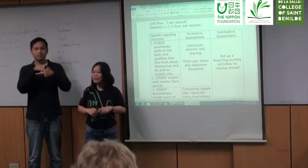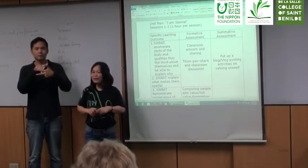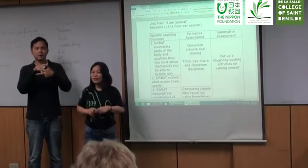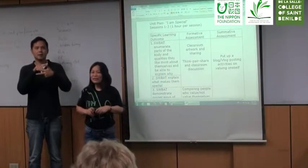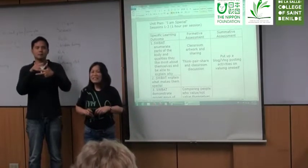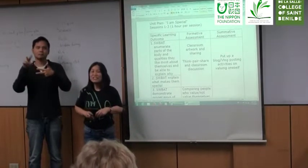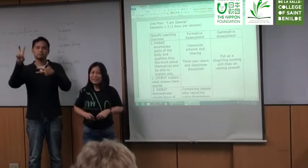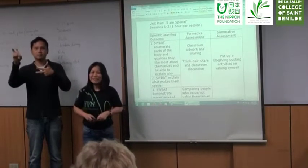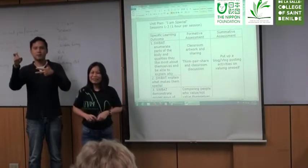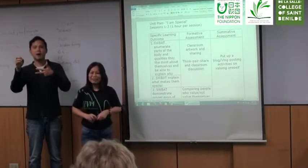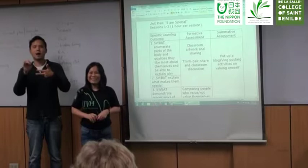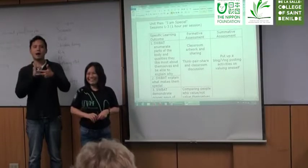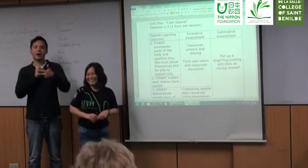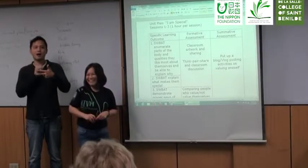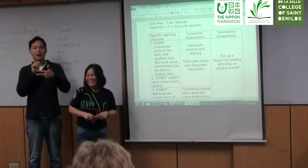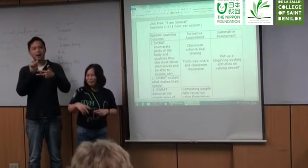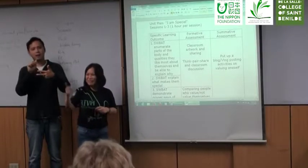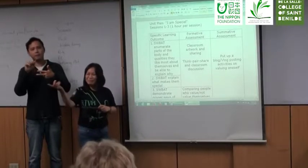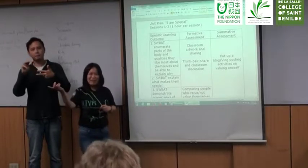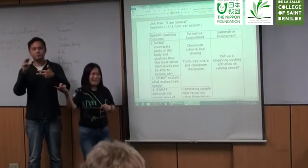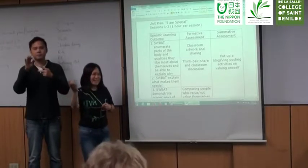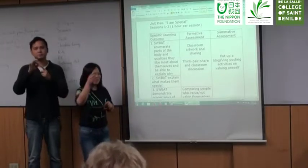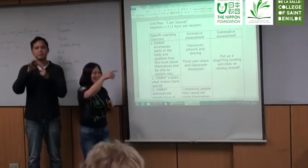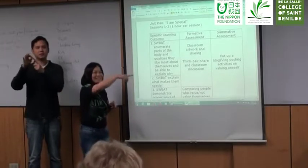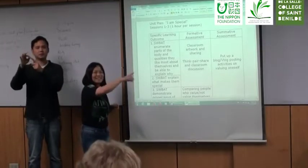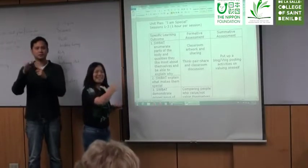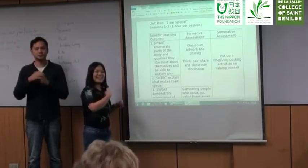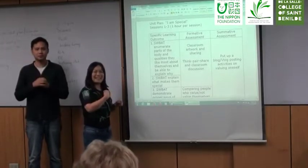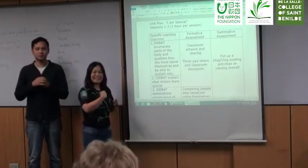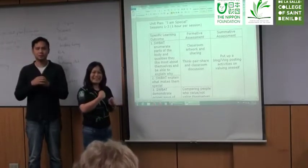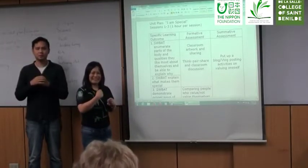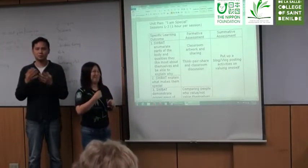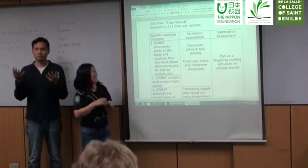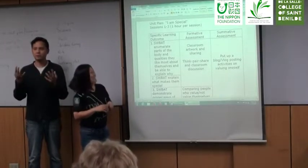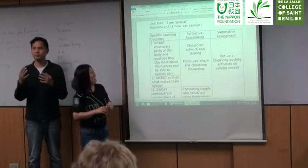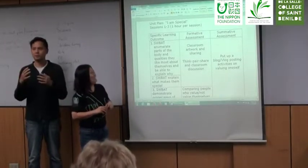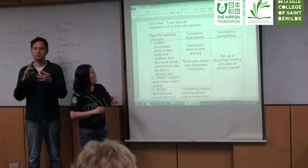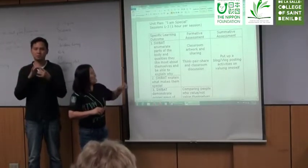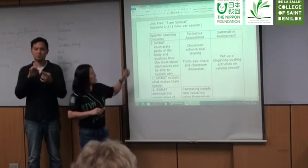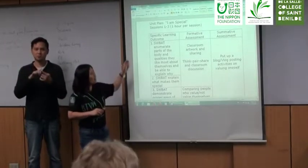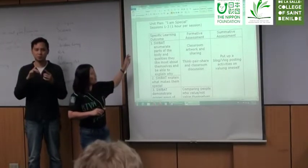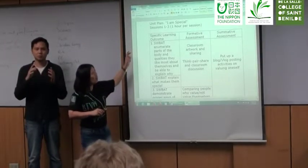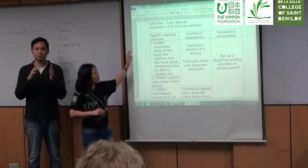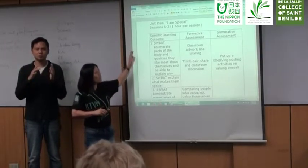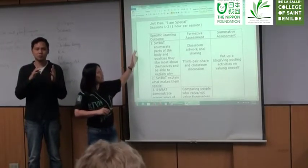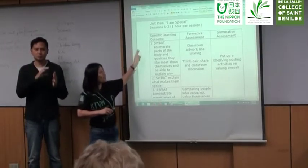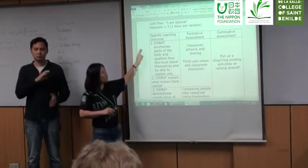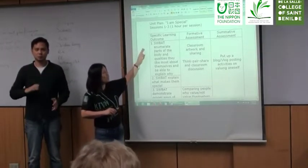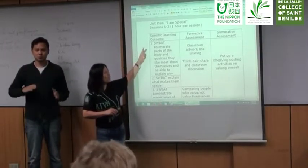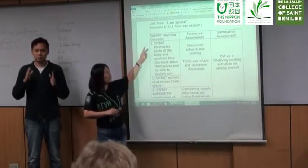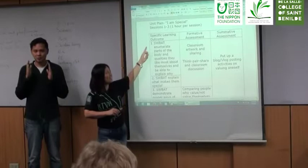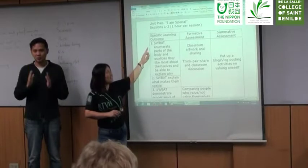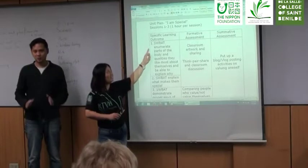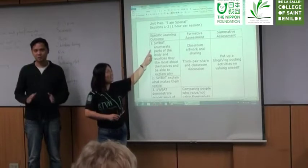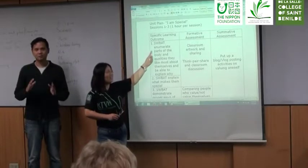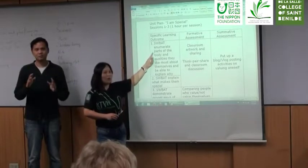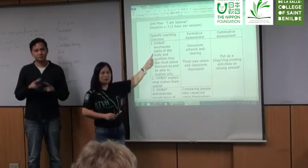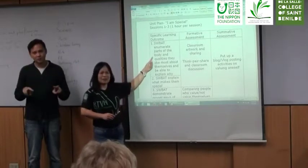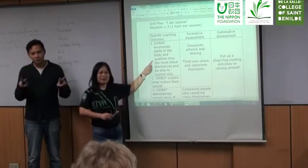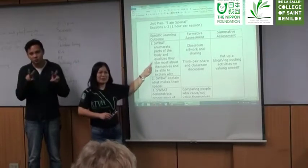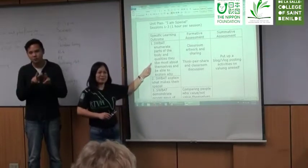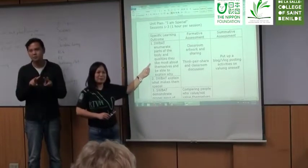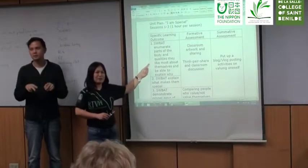of Christian Lady. Miss May, Miss Tina, and so our specific